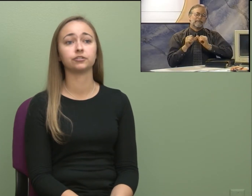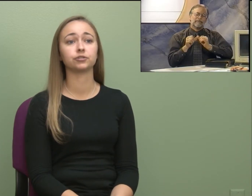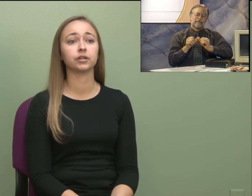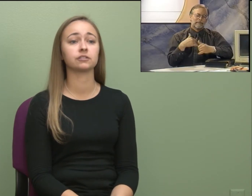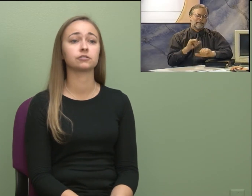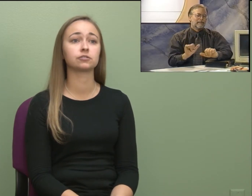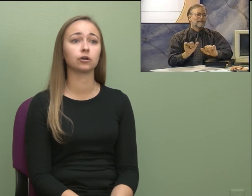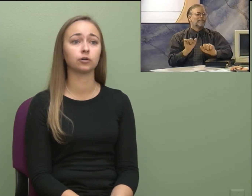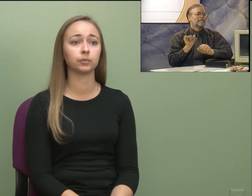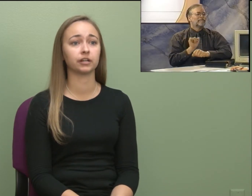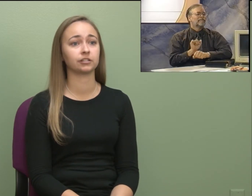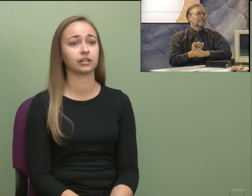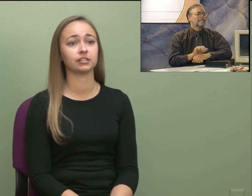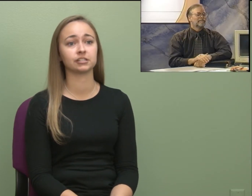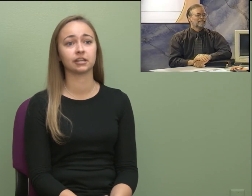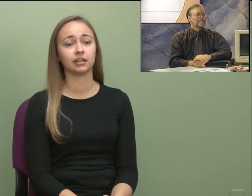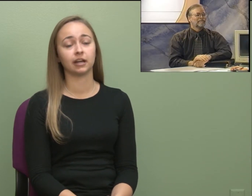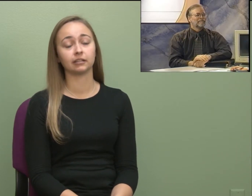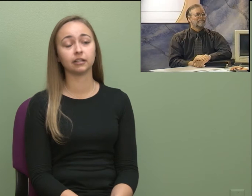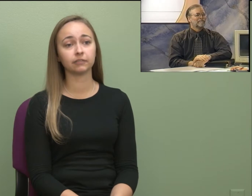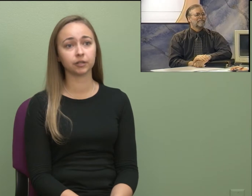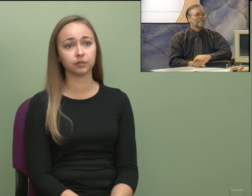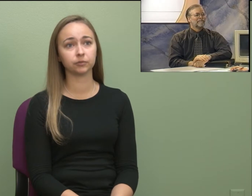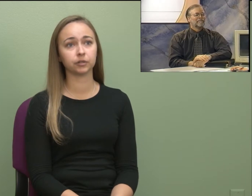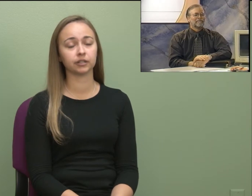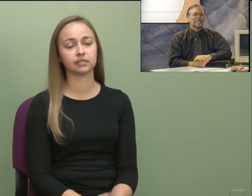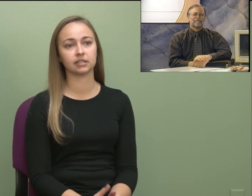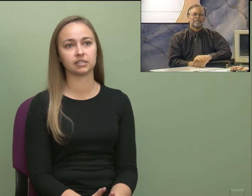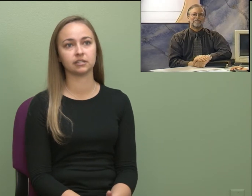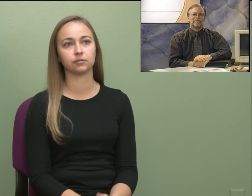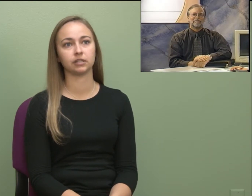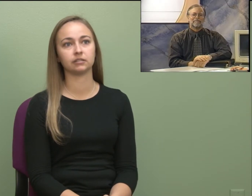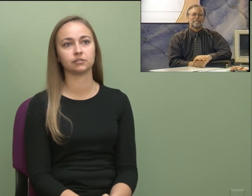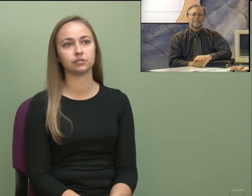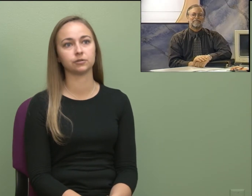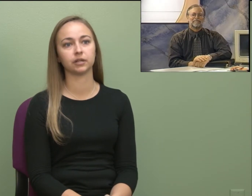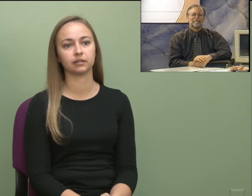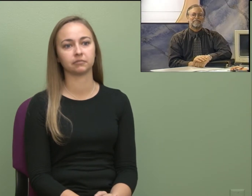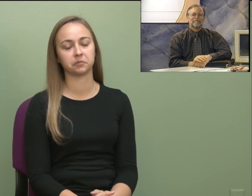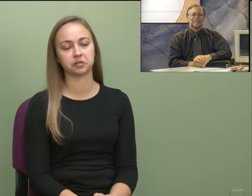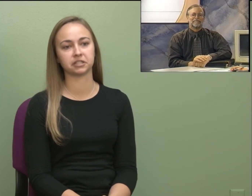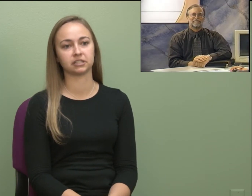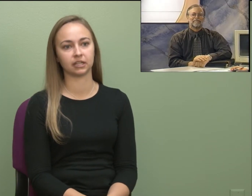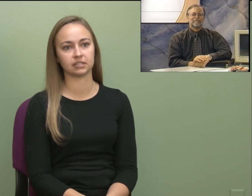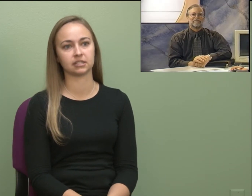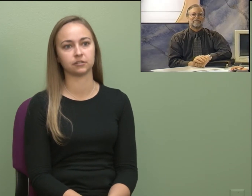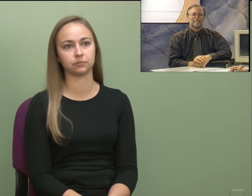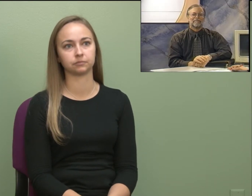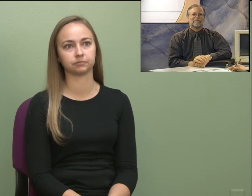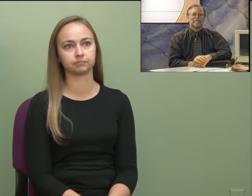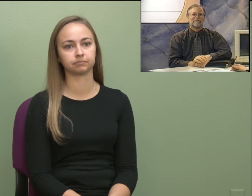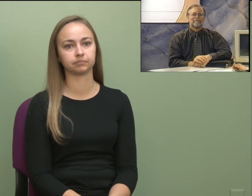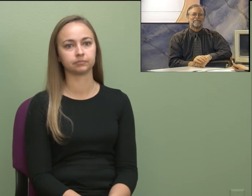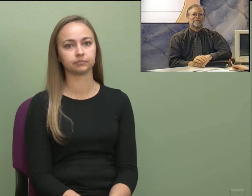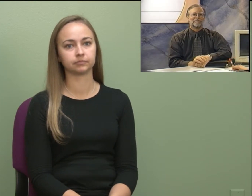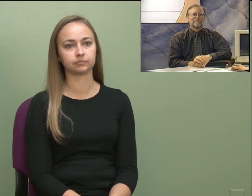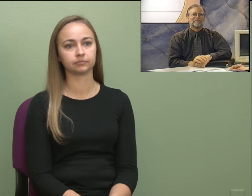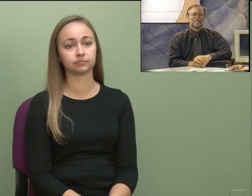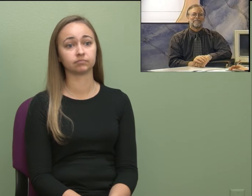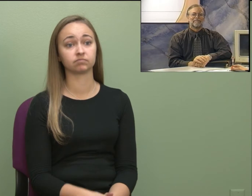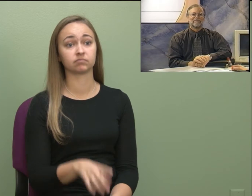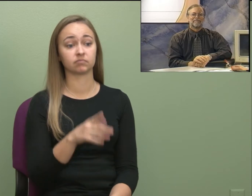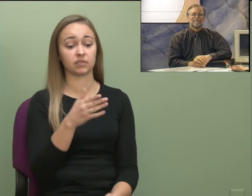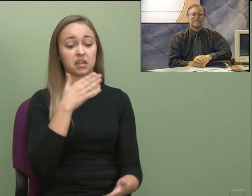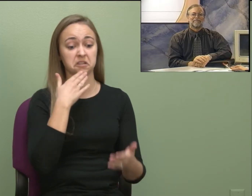Oh, I enjoy it so much. I love coming to work and continuing to do it. I want it to continue. That's good